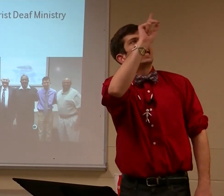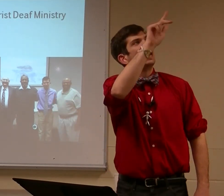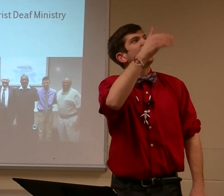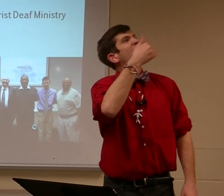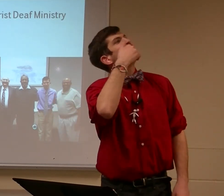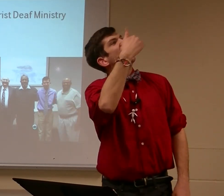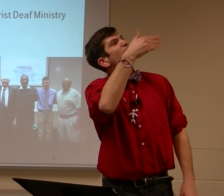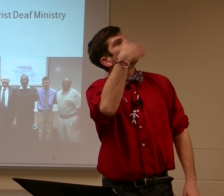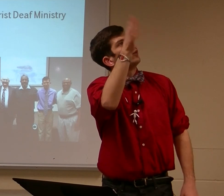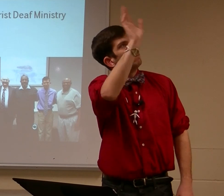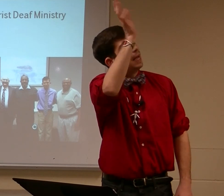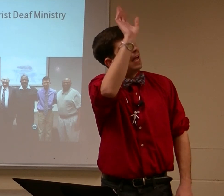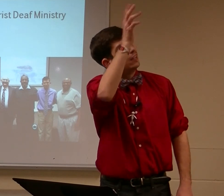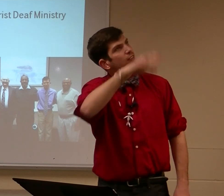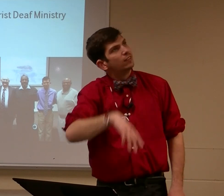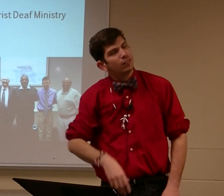"Okay, thank you. Bye."